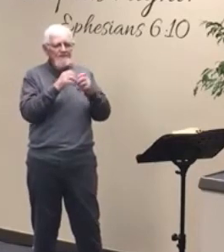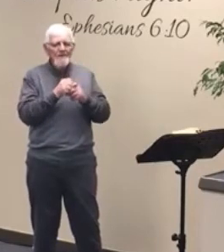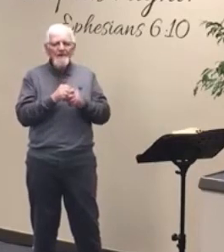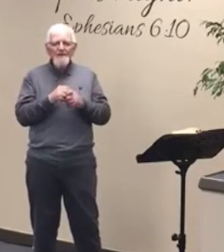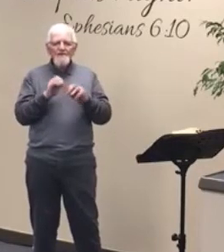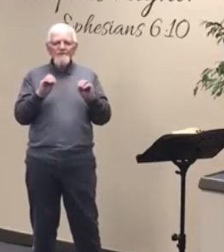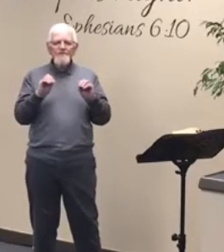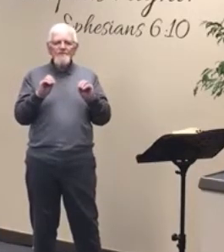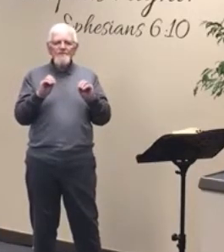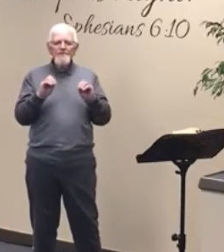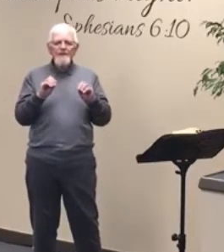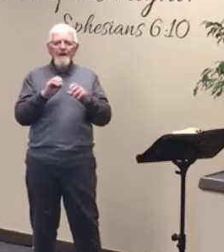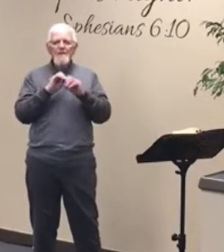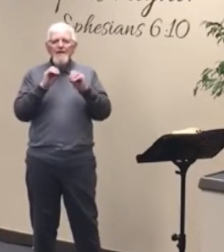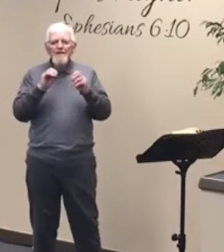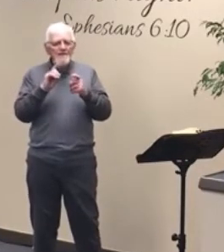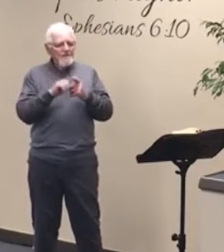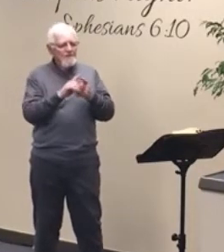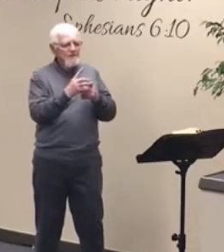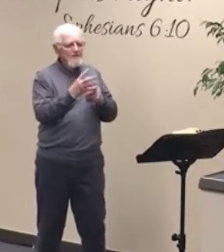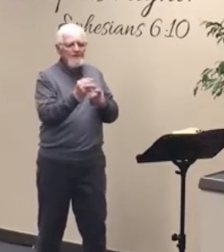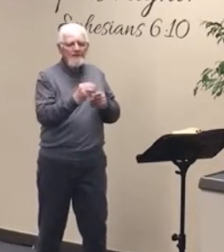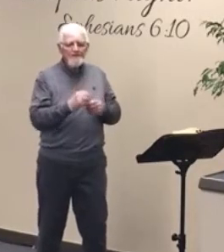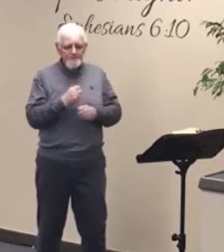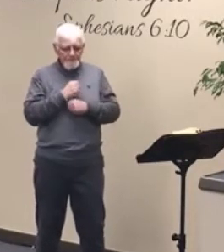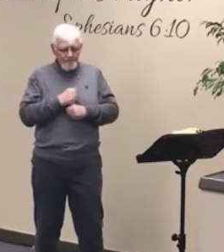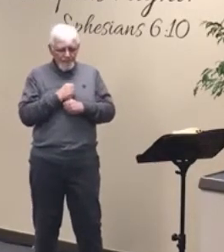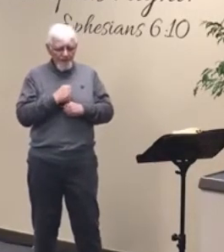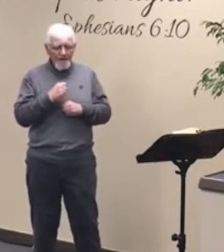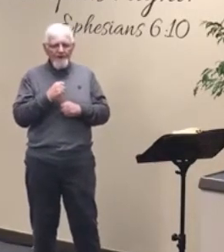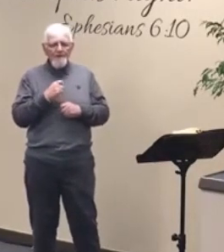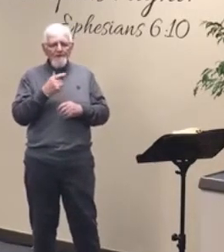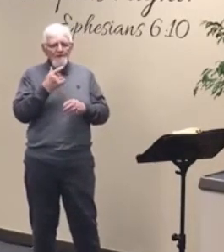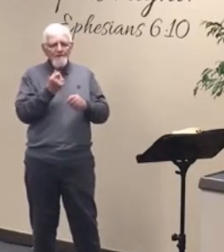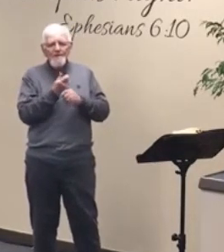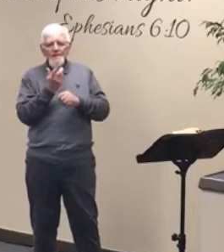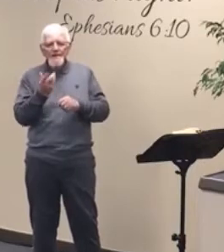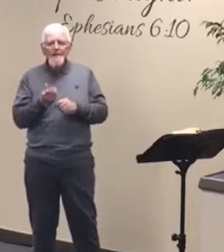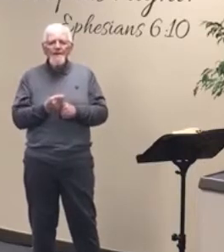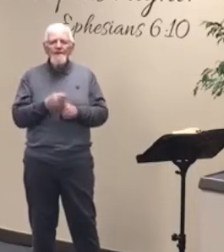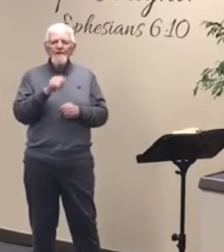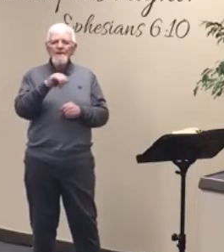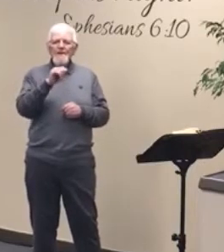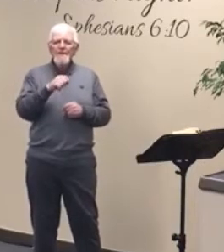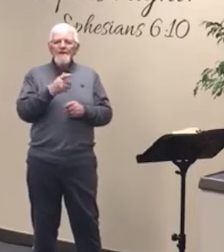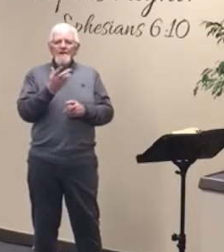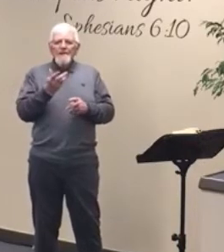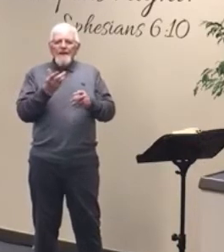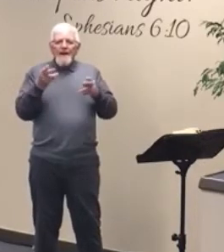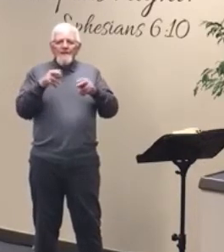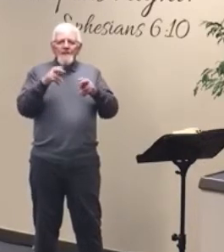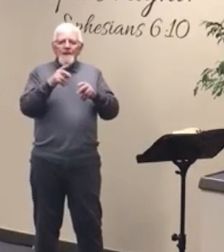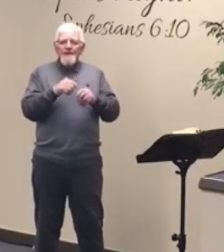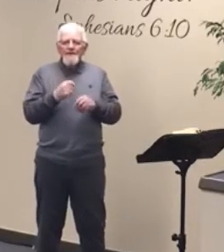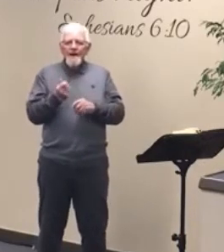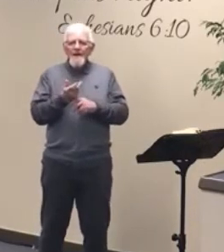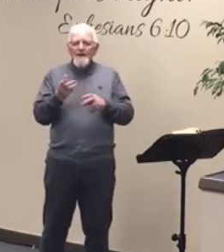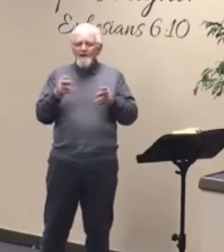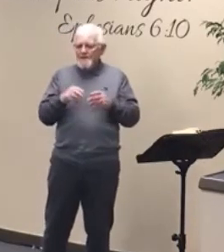it was nothing. It was nothing to them. I apologized for something I said. They said, yeah, there was this stuff going on too you didn't know about. It was